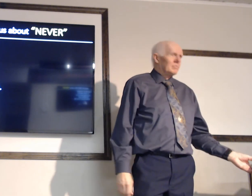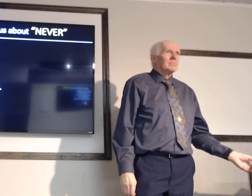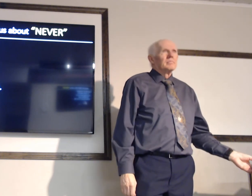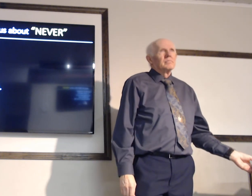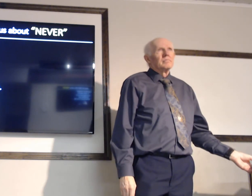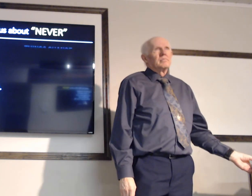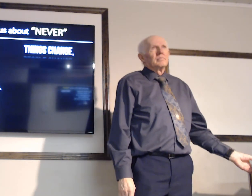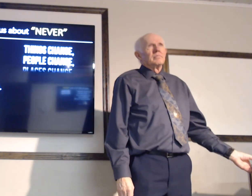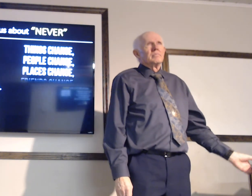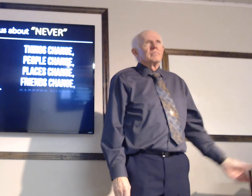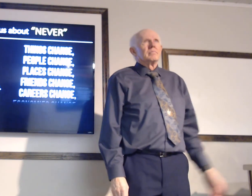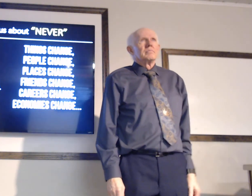The Bible.